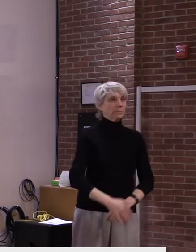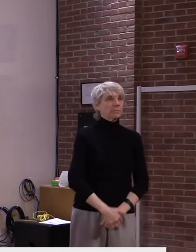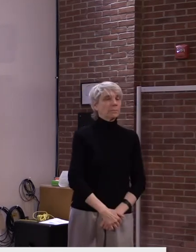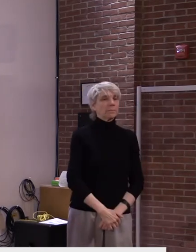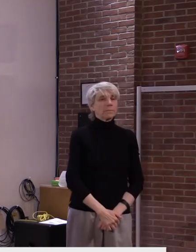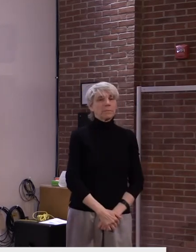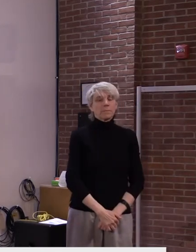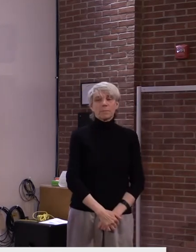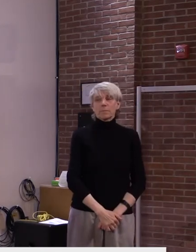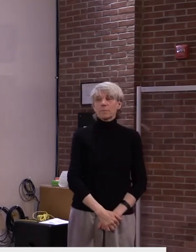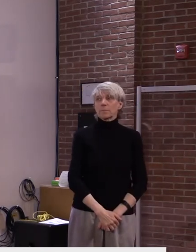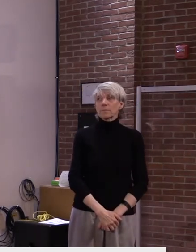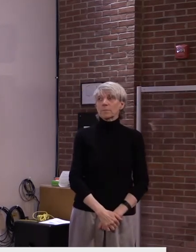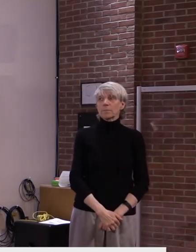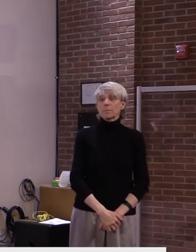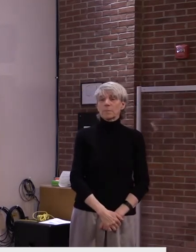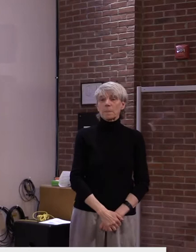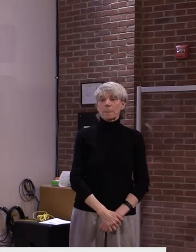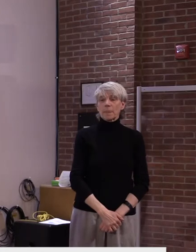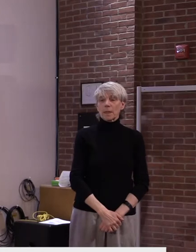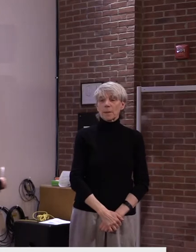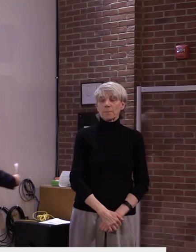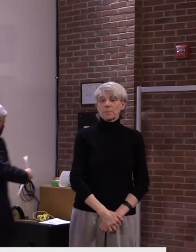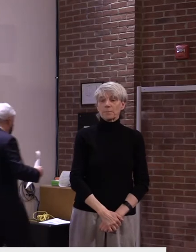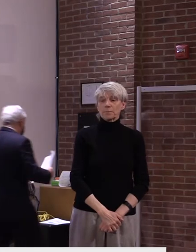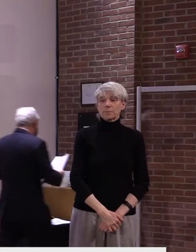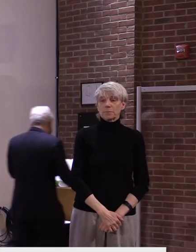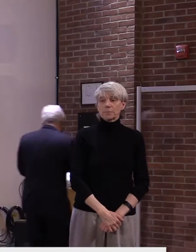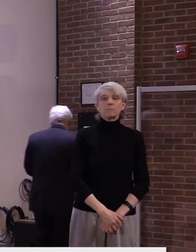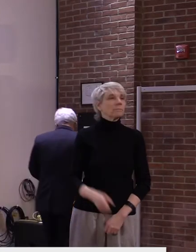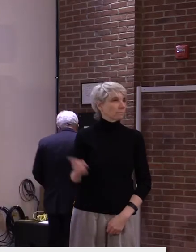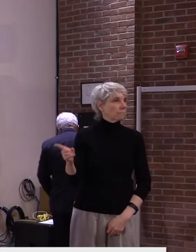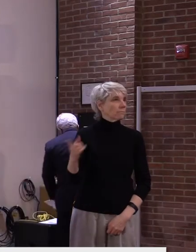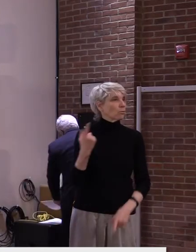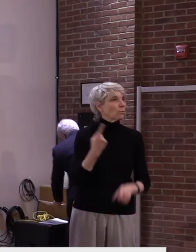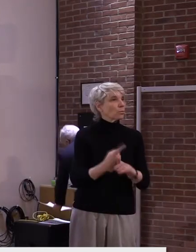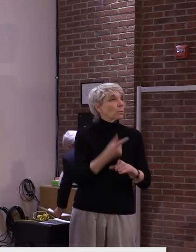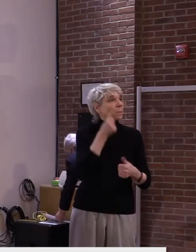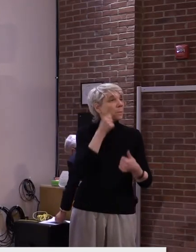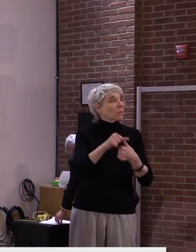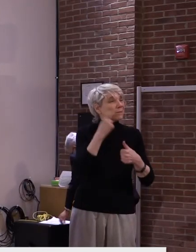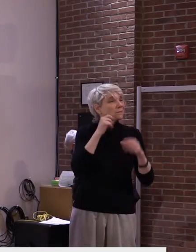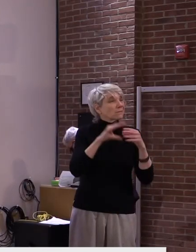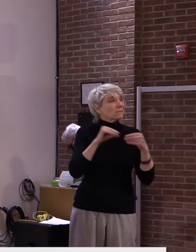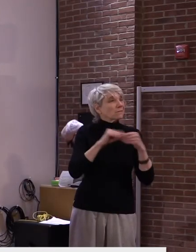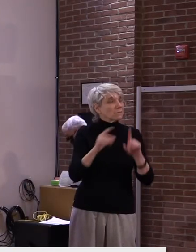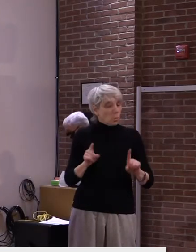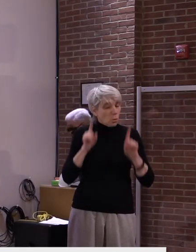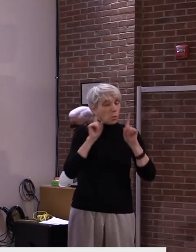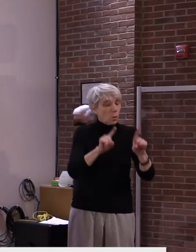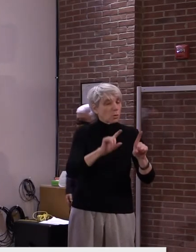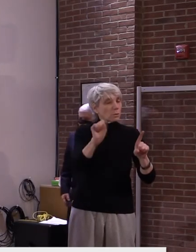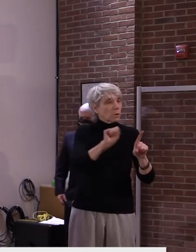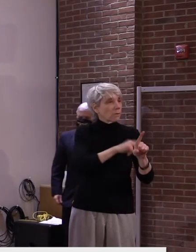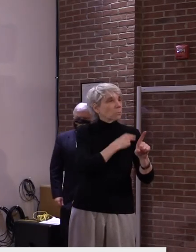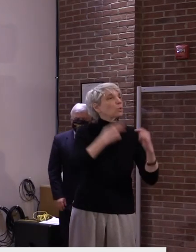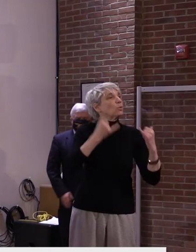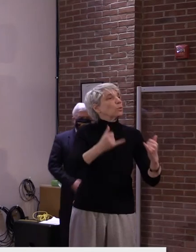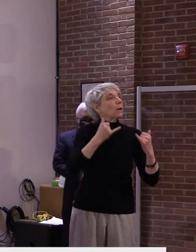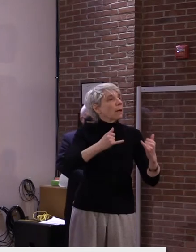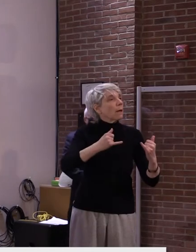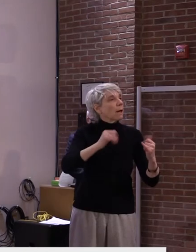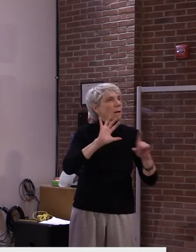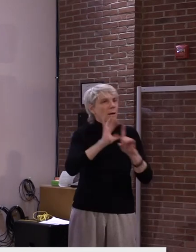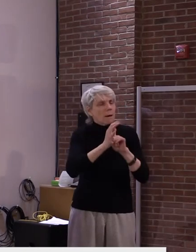On the second question, that's a big part of the reason for the site visit that's occurring today, so I don't have all full data for